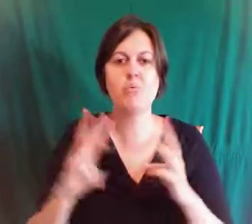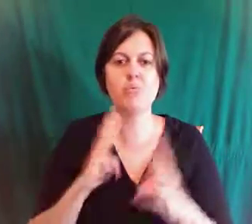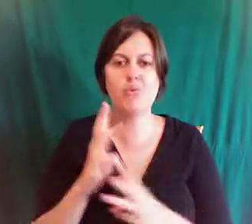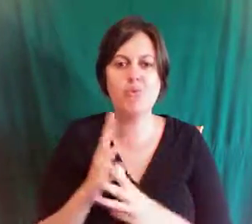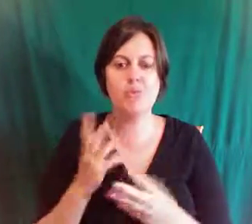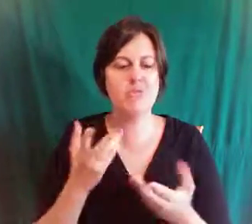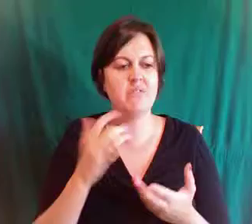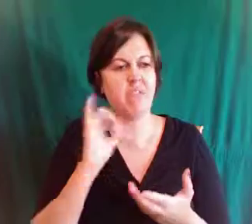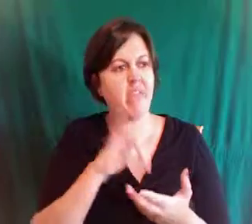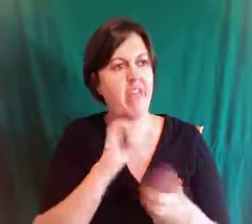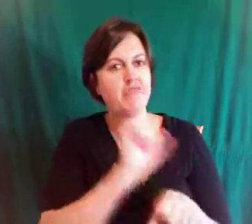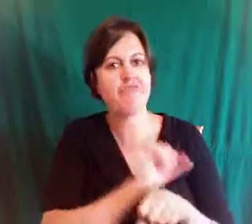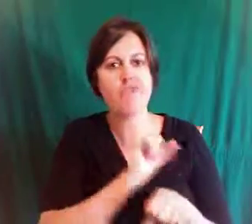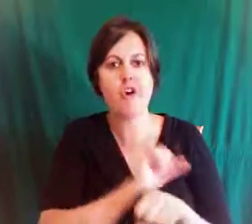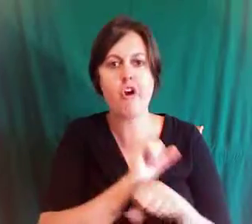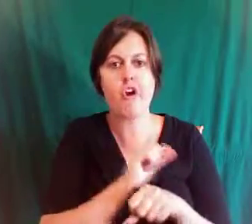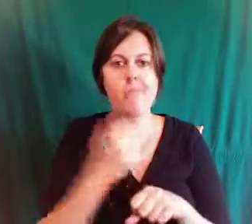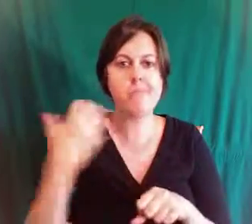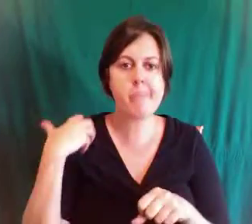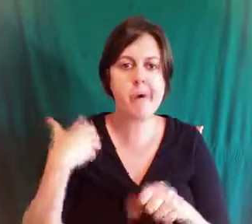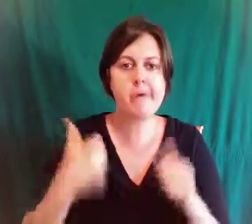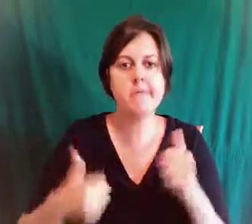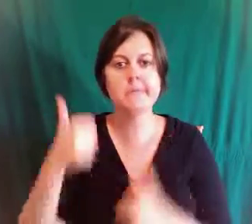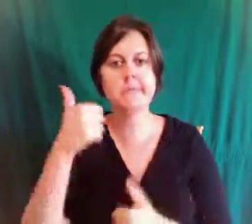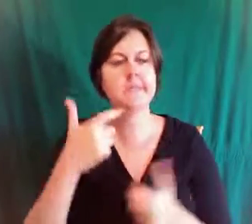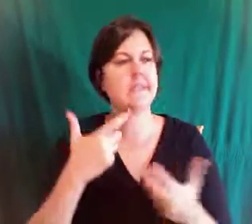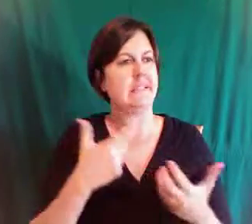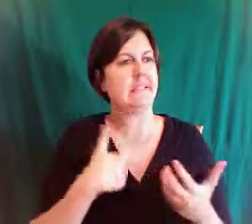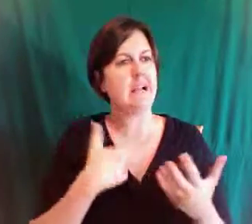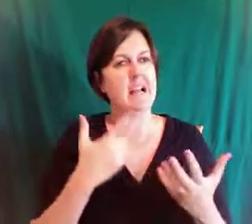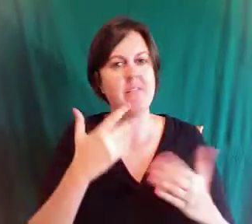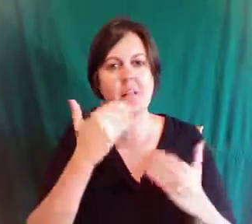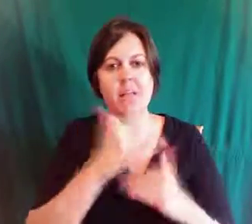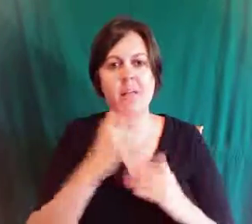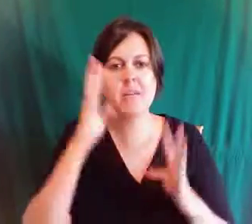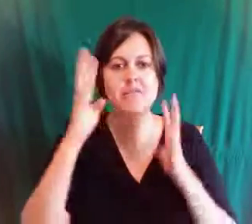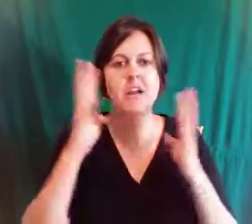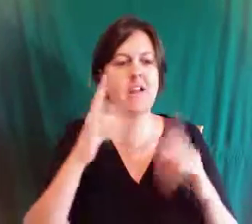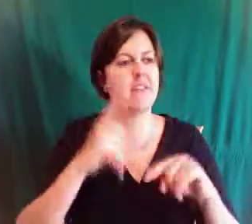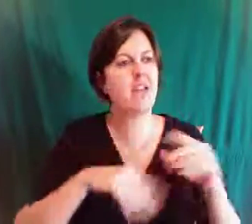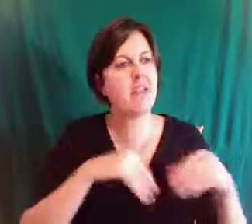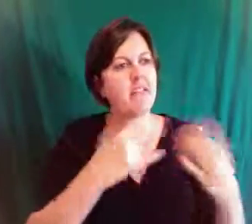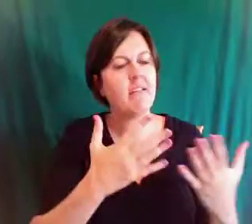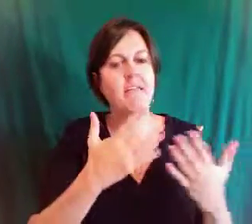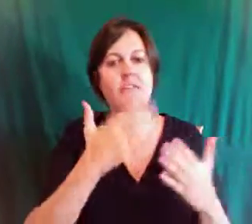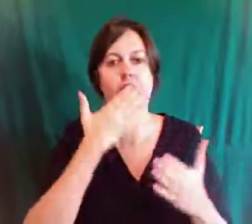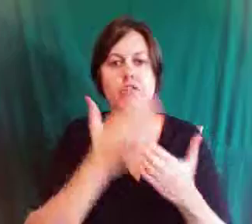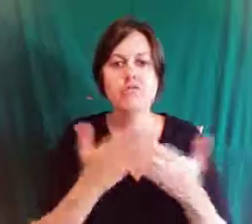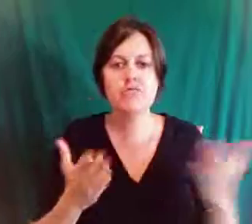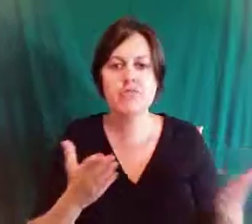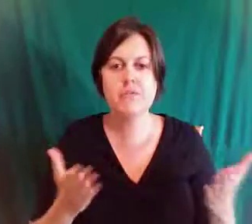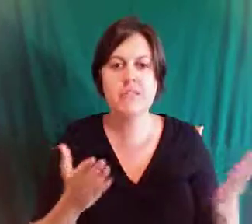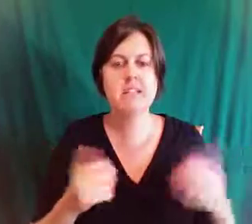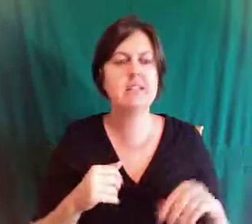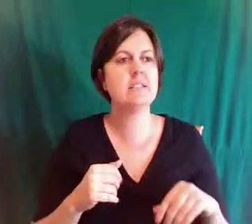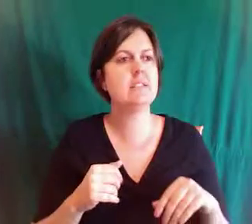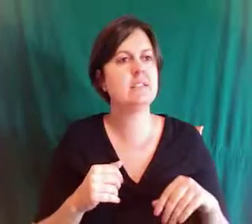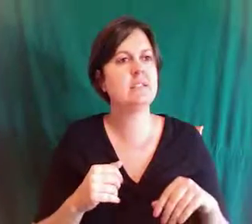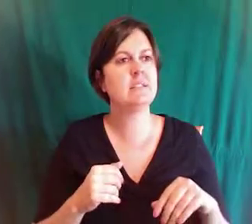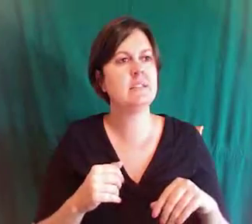deliver on the service that can be provided. And the head's thinking and it's going,